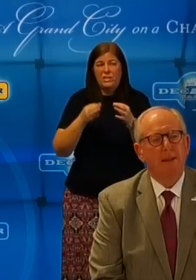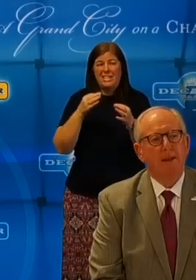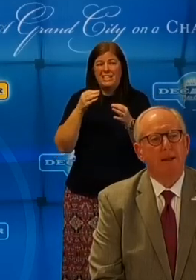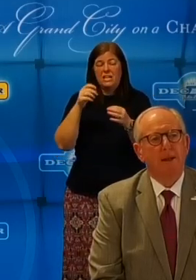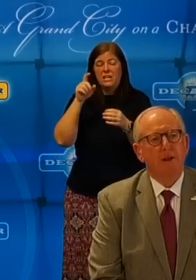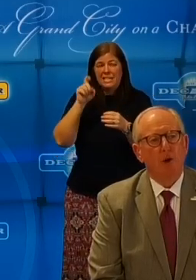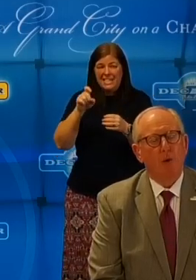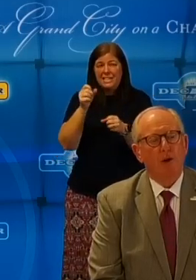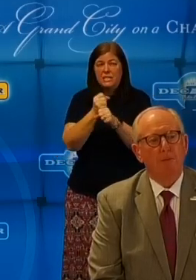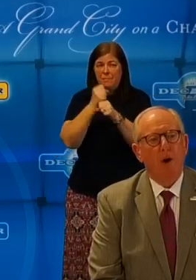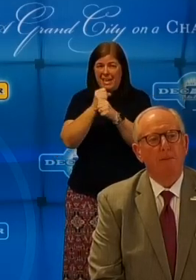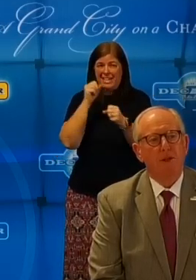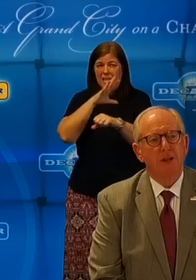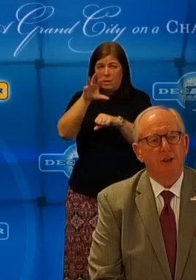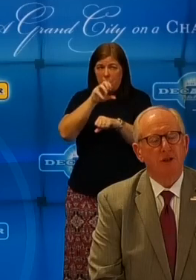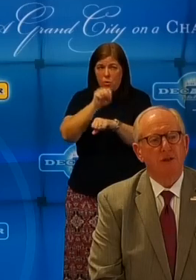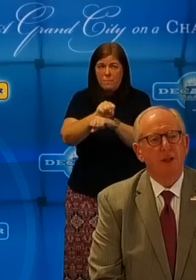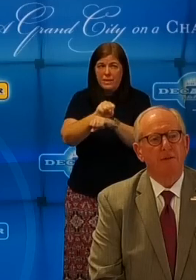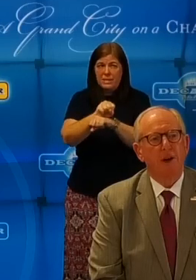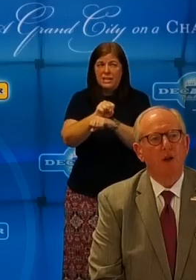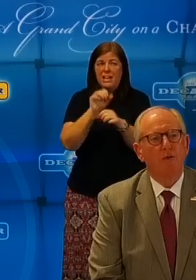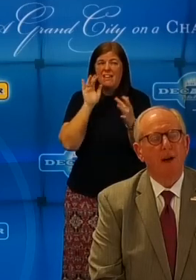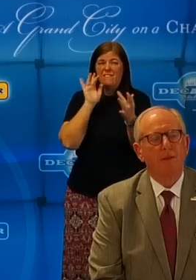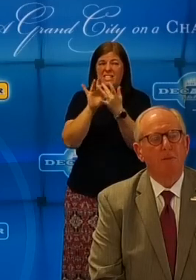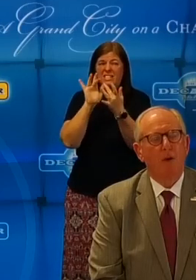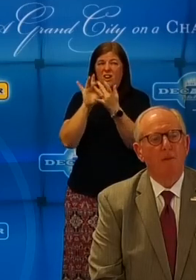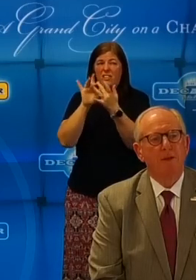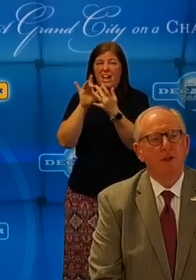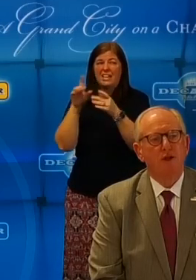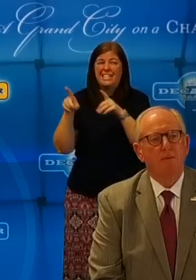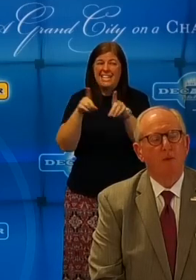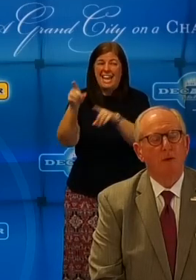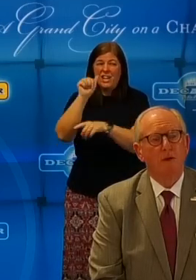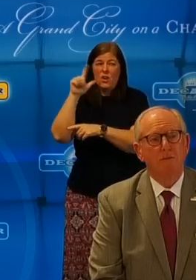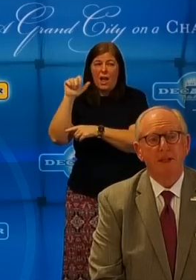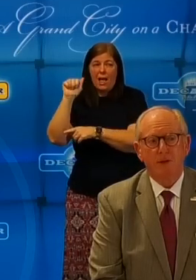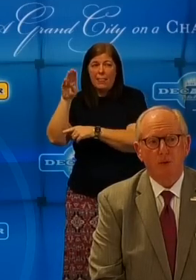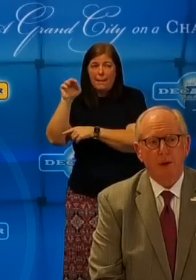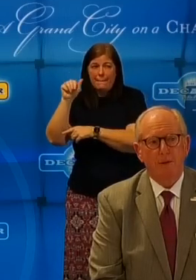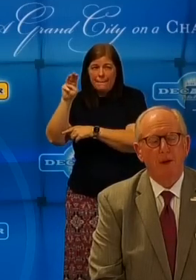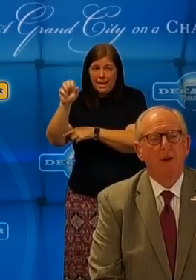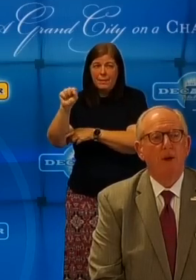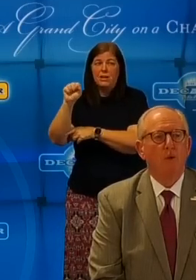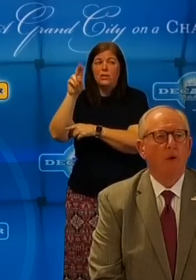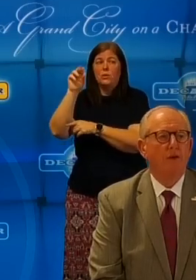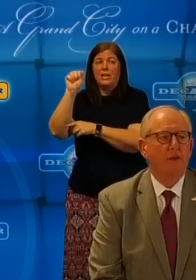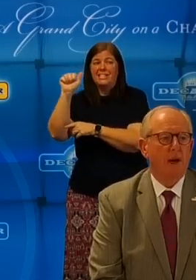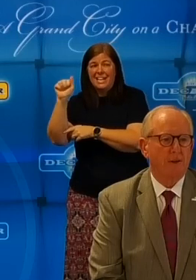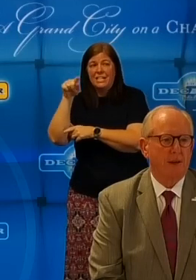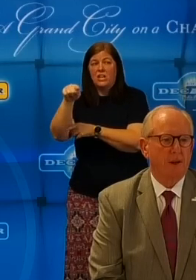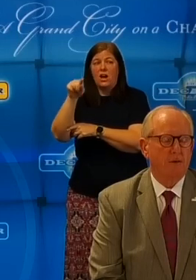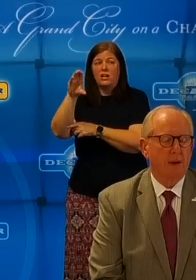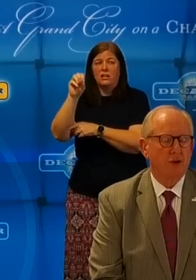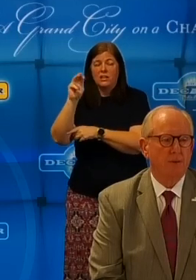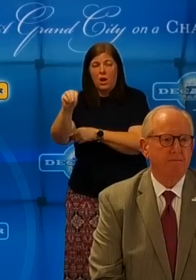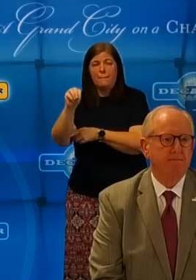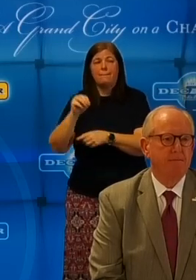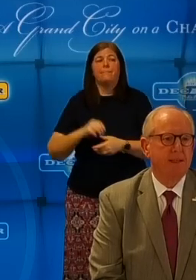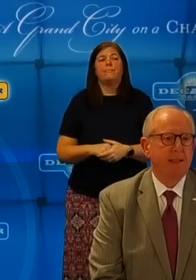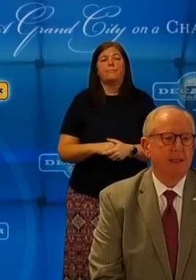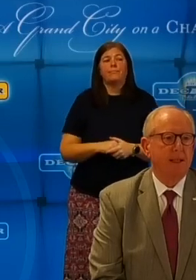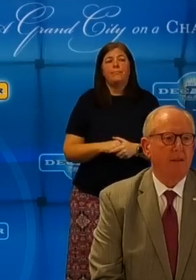DecaturAlabamaUSA.com. Go to our department sections, and there you'll find the department that you may want to do business with, where there's contact